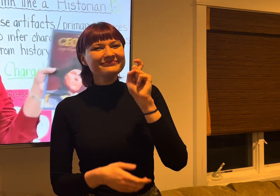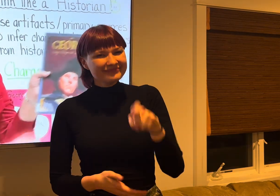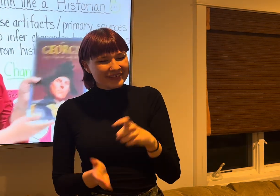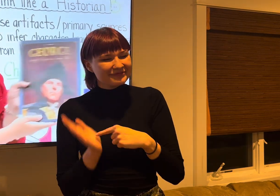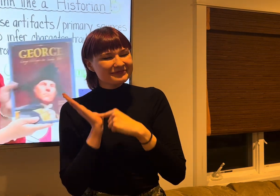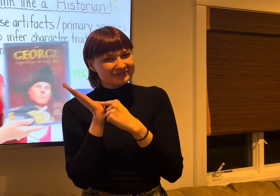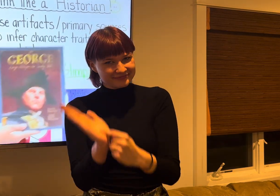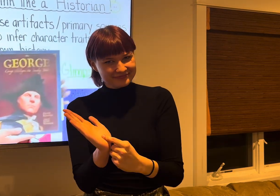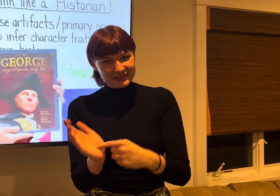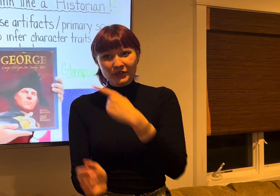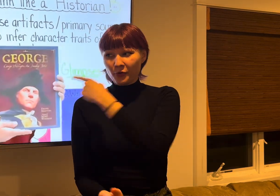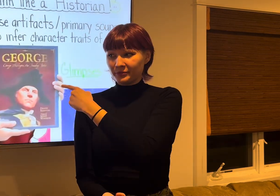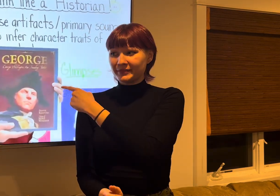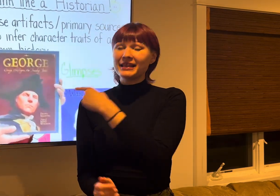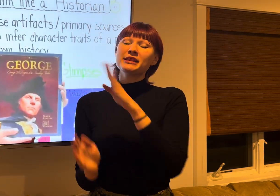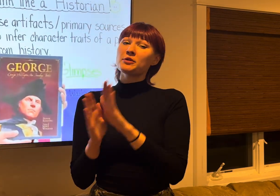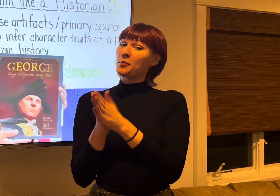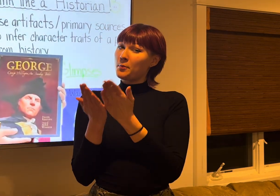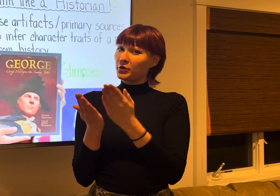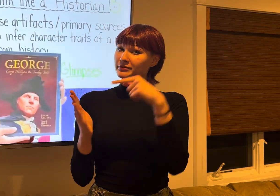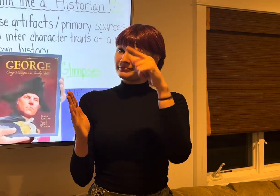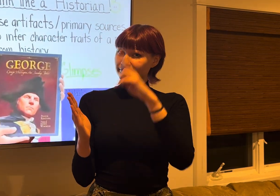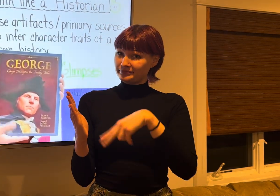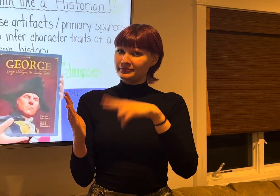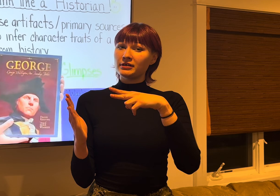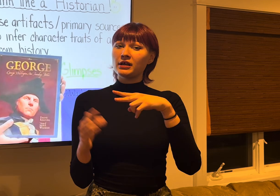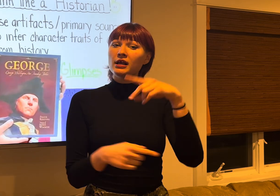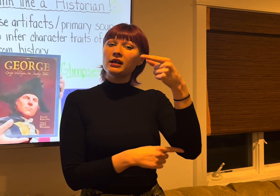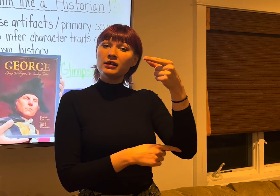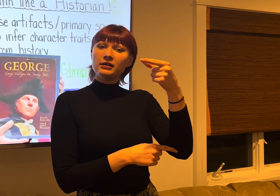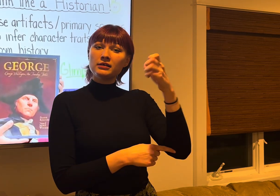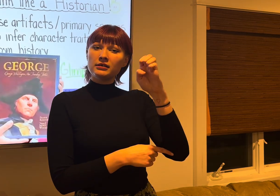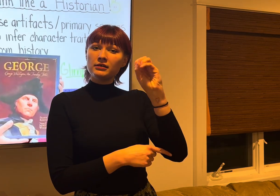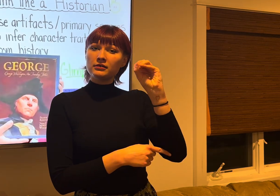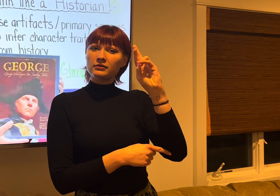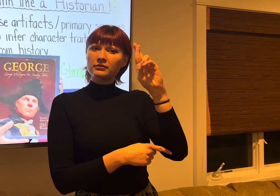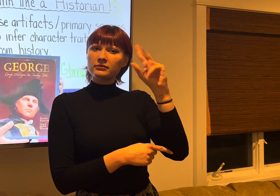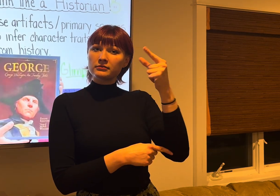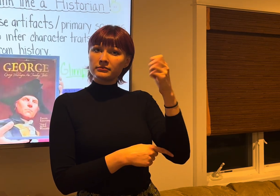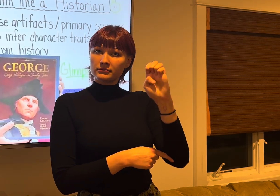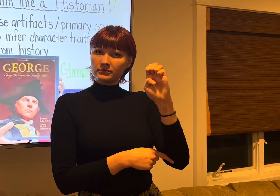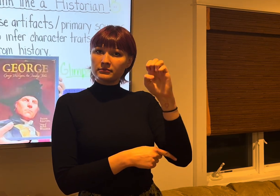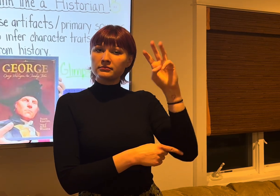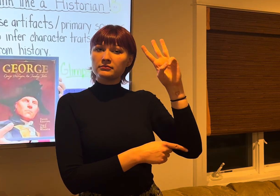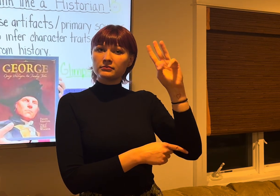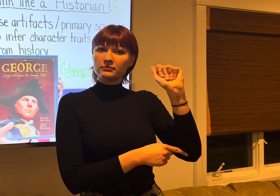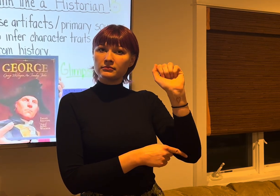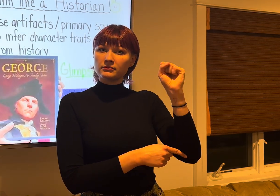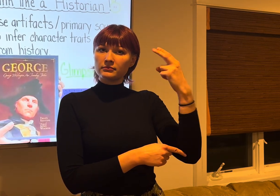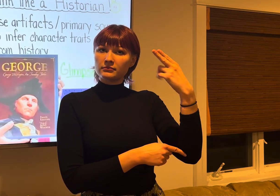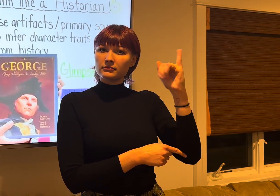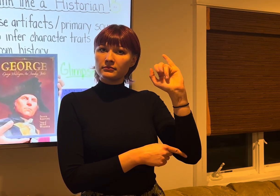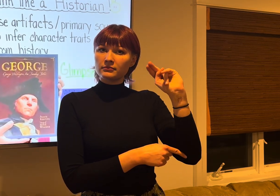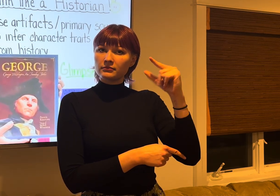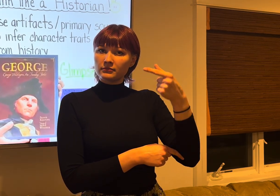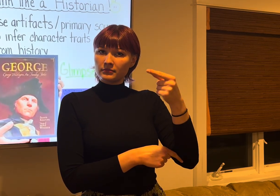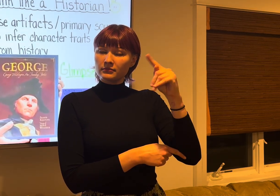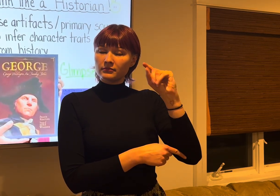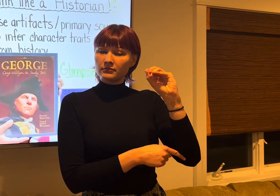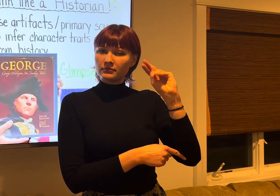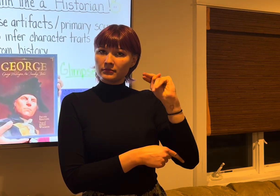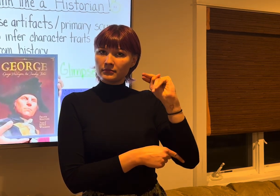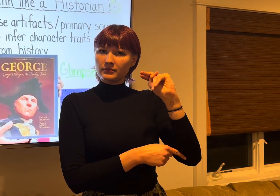founding father. Does it look like fiction or nonfiction? Fiction. Realistic. Oh, Adam